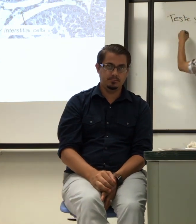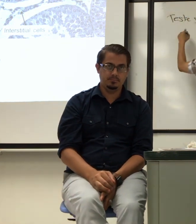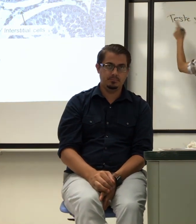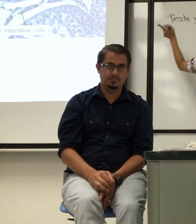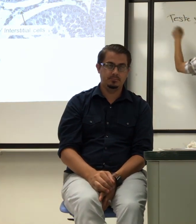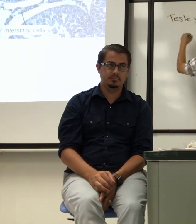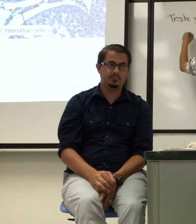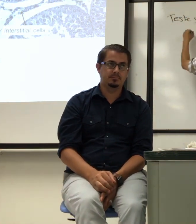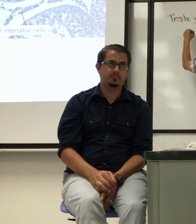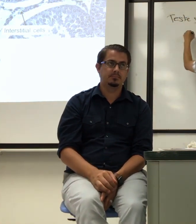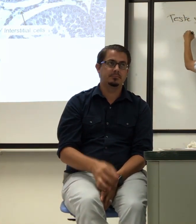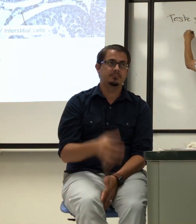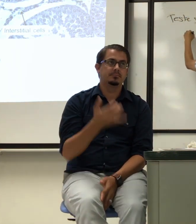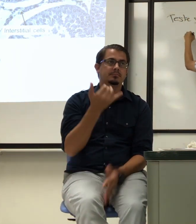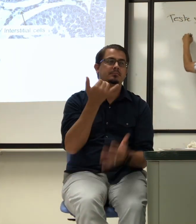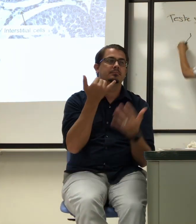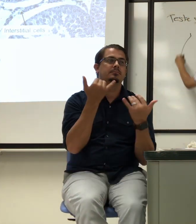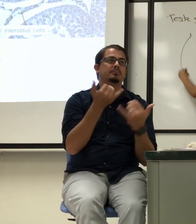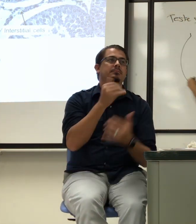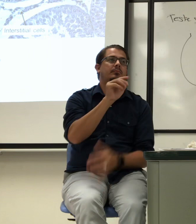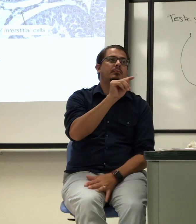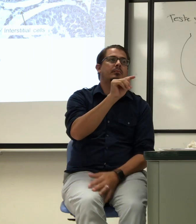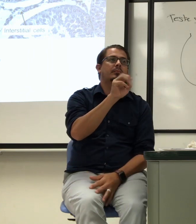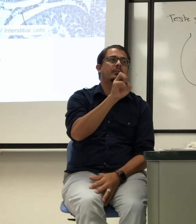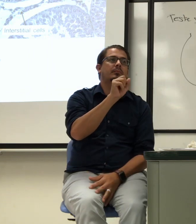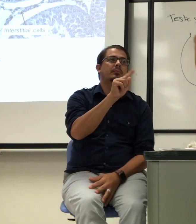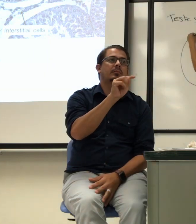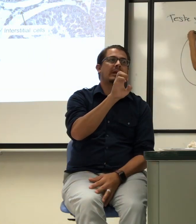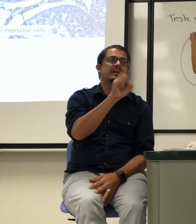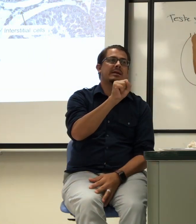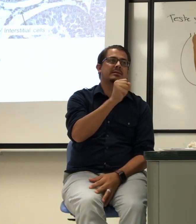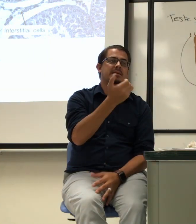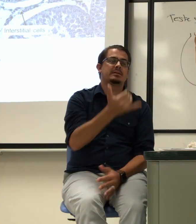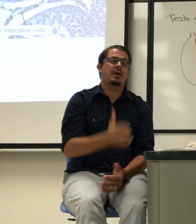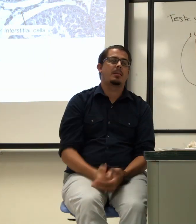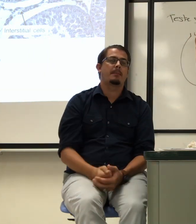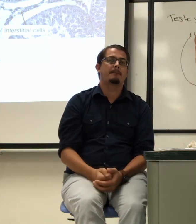Testes. So what you got there, you got this kind of